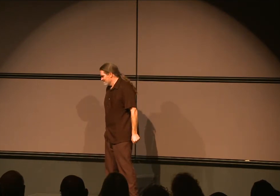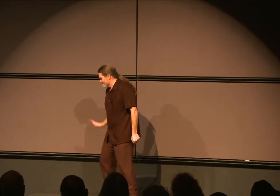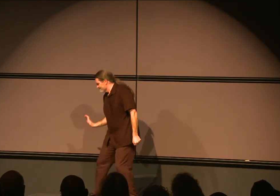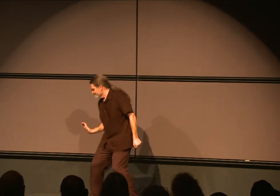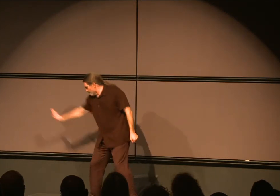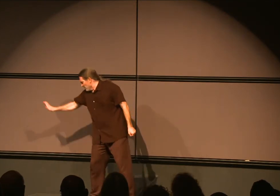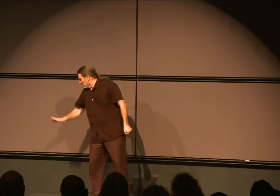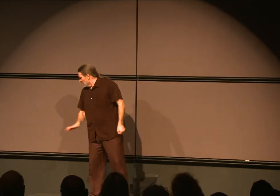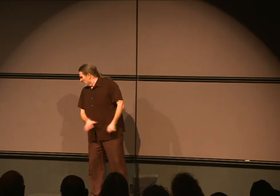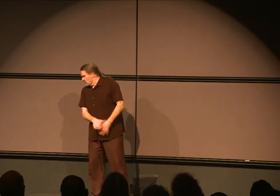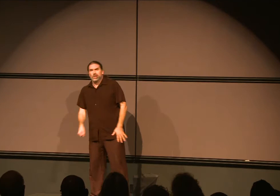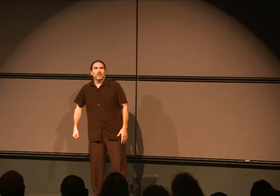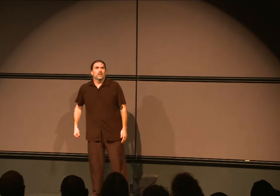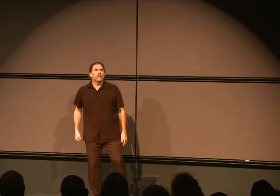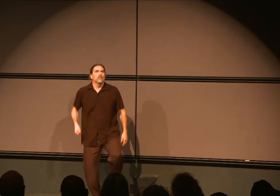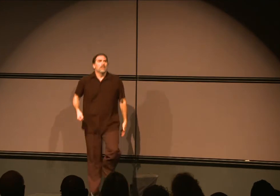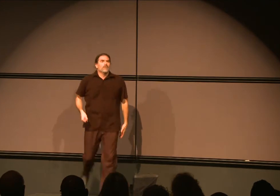gotta stay, boy. Stay.